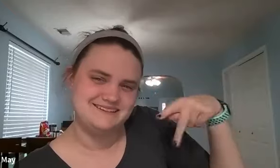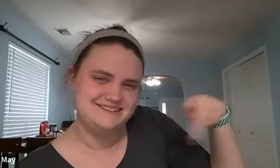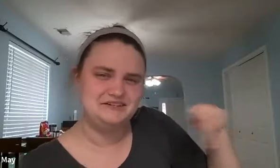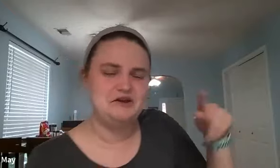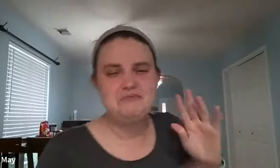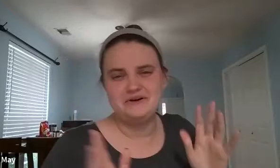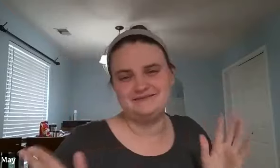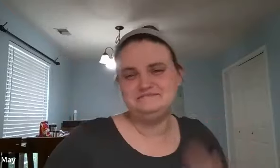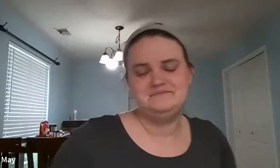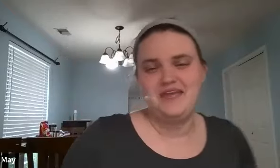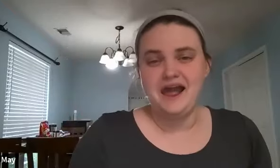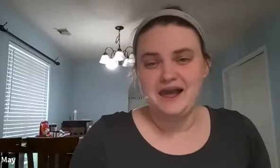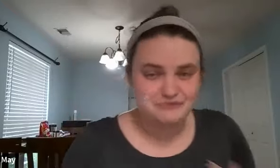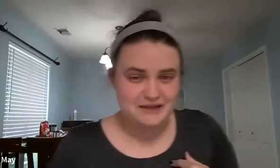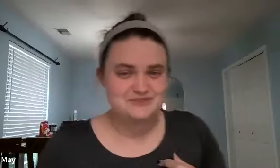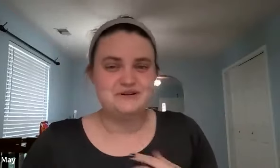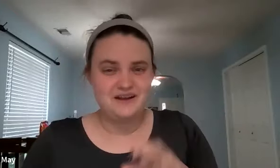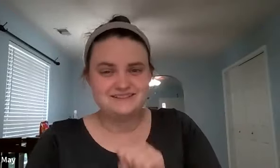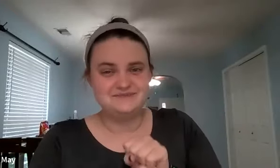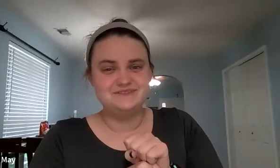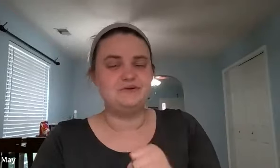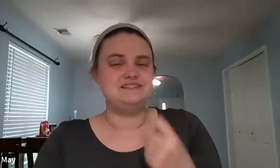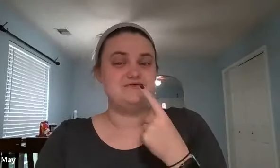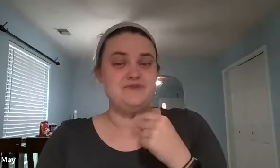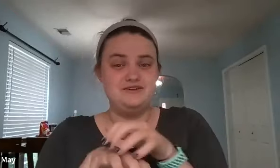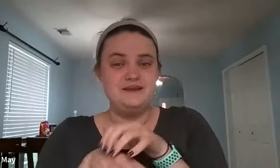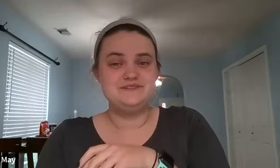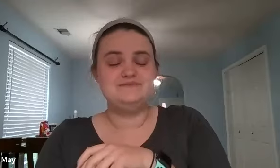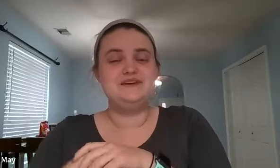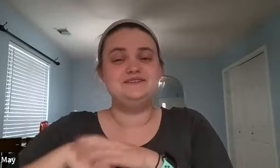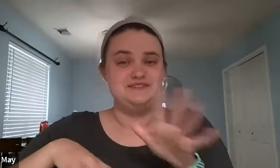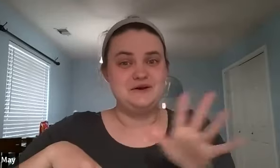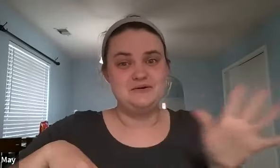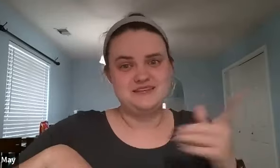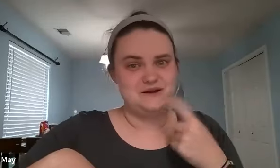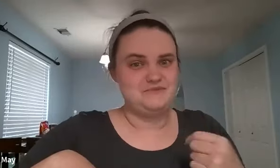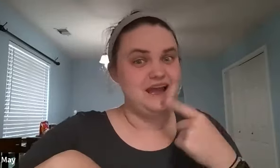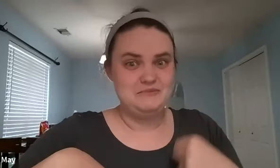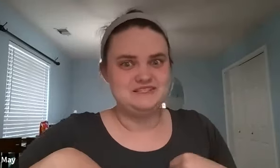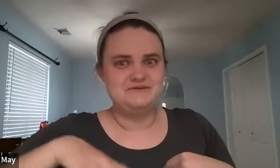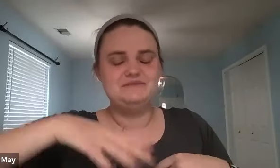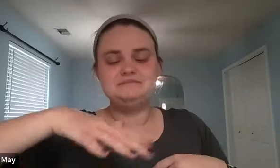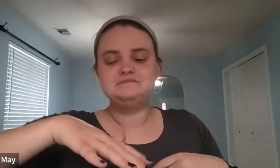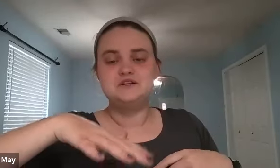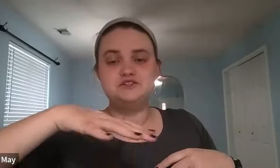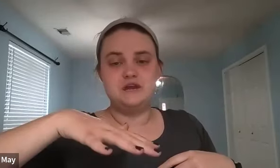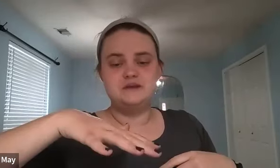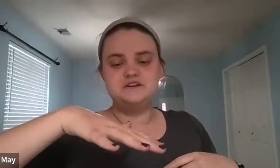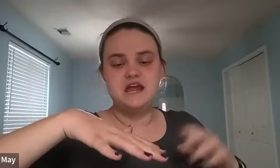sense, you know, but I'm so accustomed to always saying red grapes. So that's why I'm like, I'm gonna say red. So grapes is gonna have